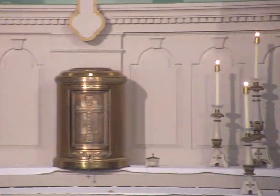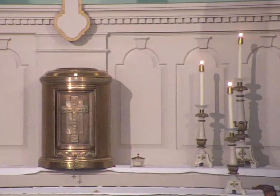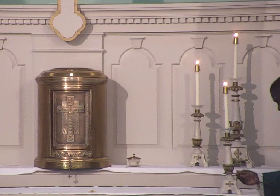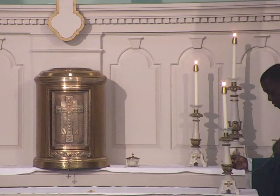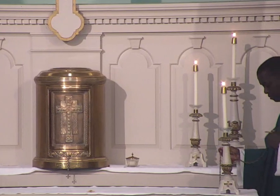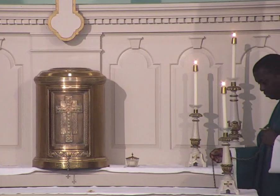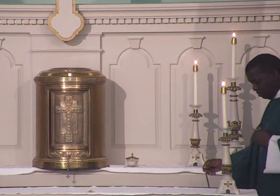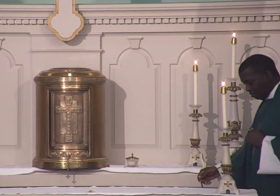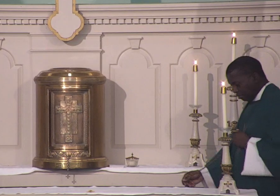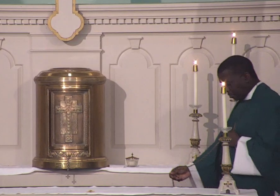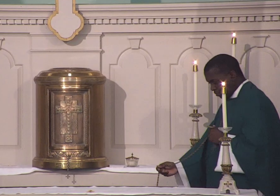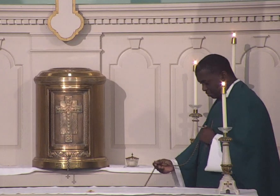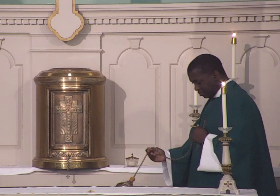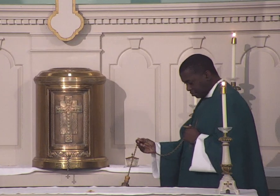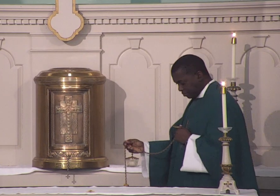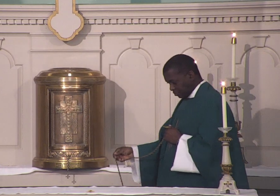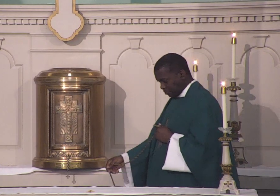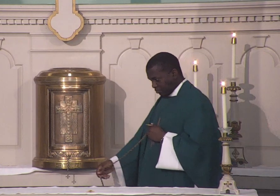tua.